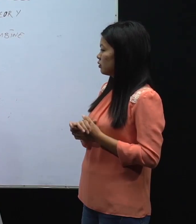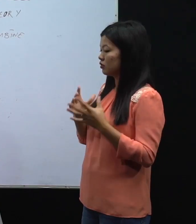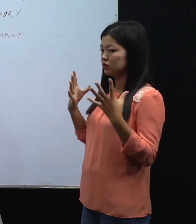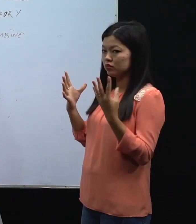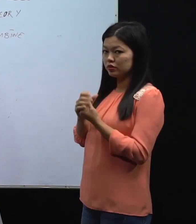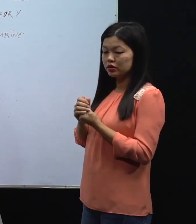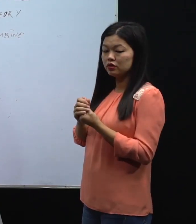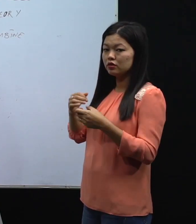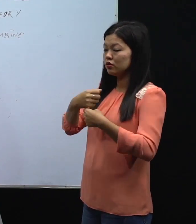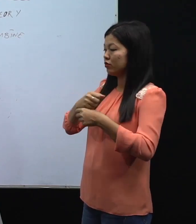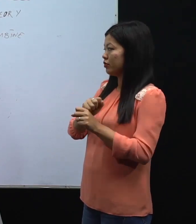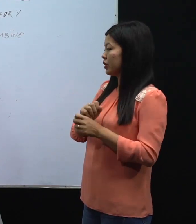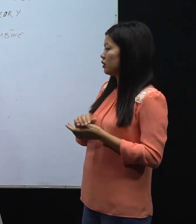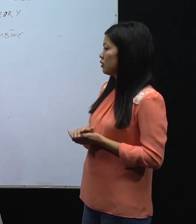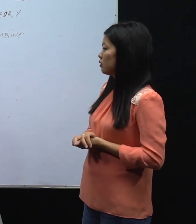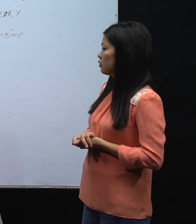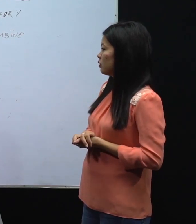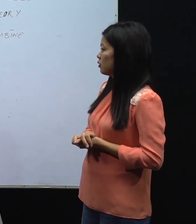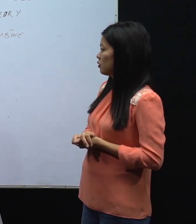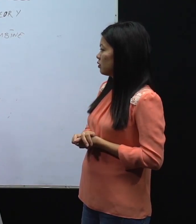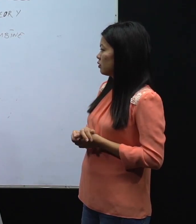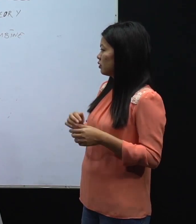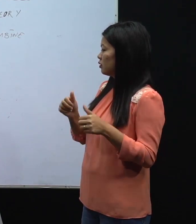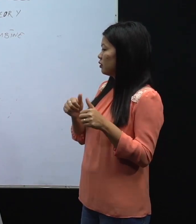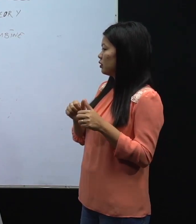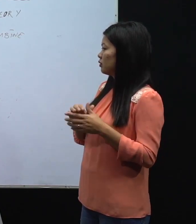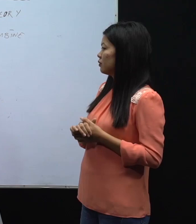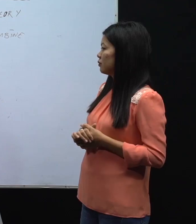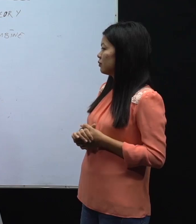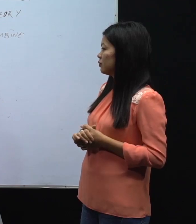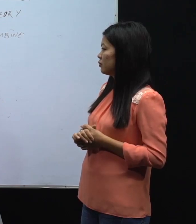to form a compound